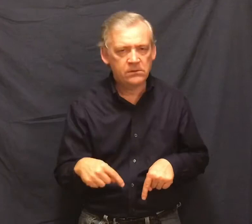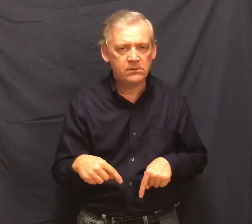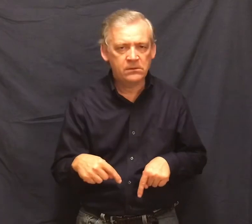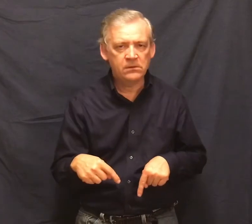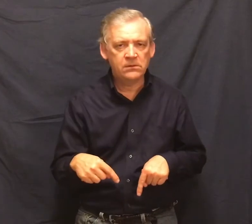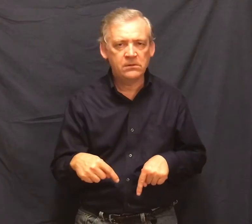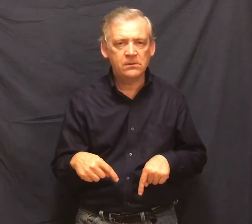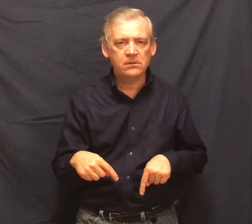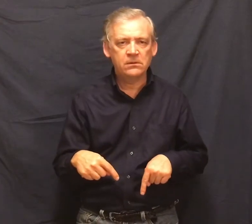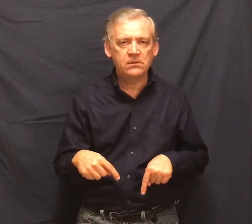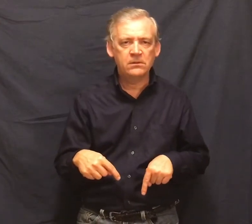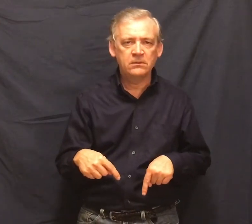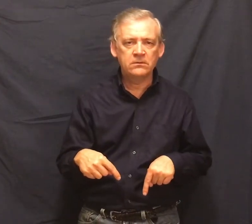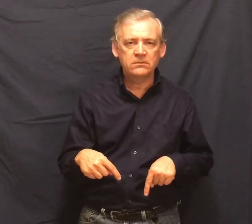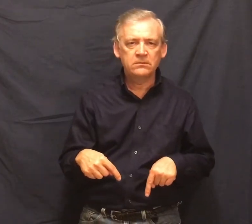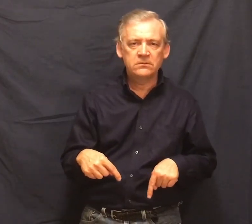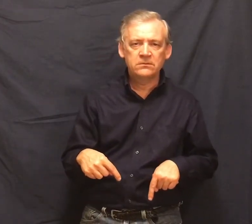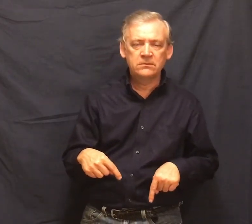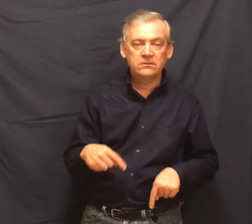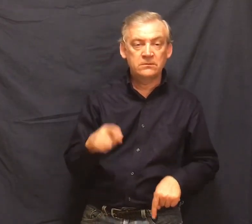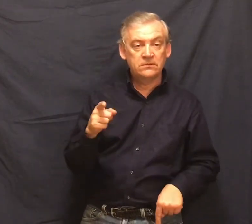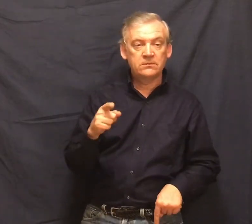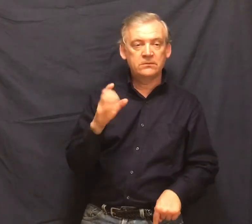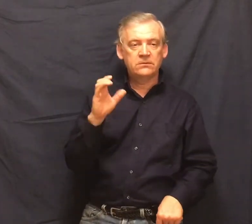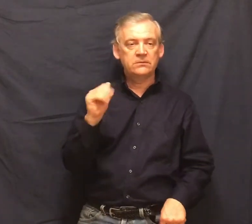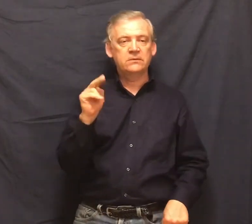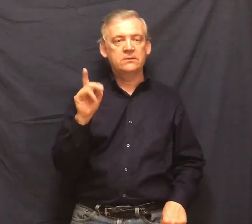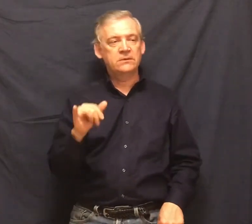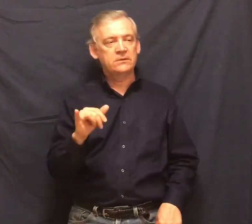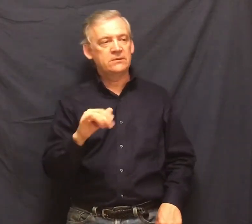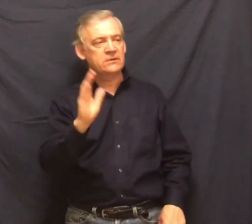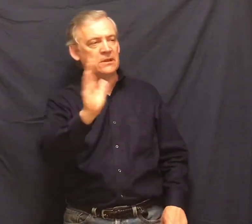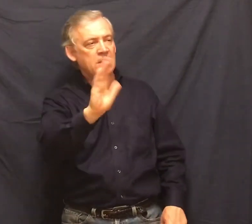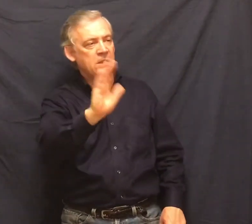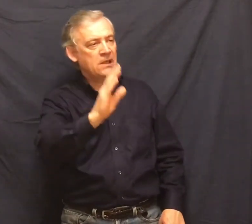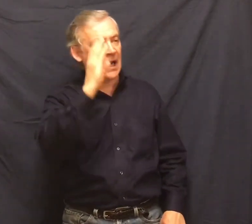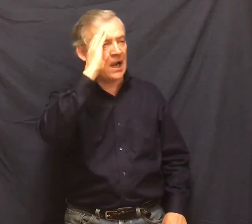Hello, Slim. Hello, George. Didn't either of you play horseshoes?